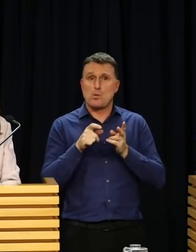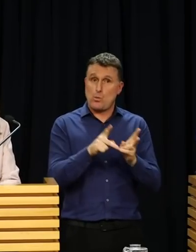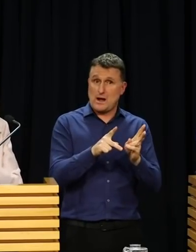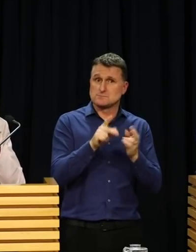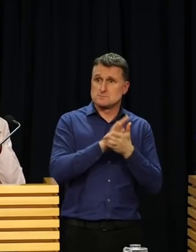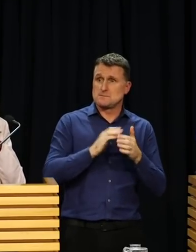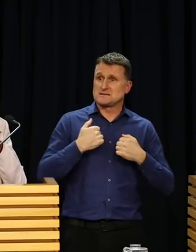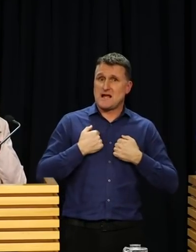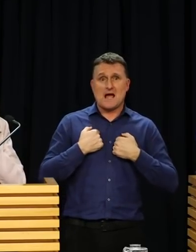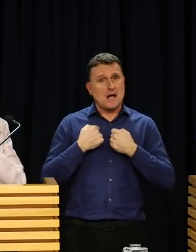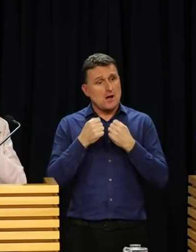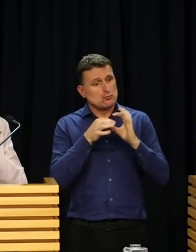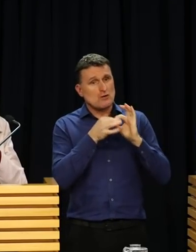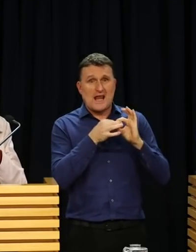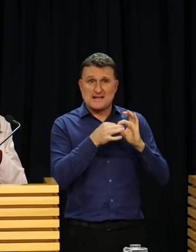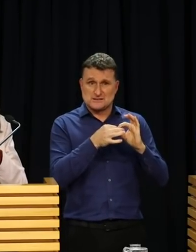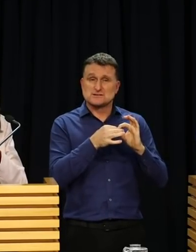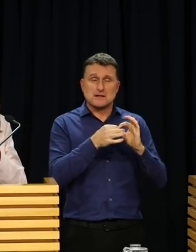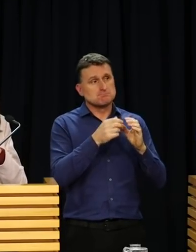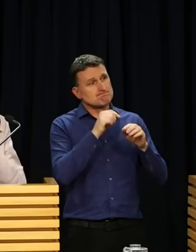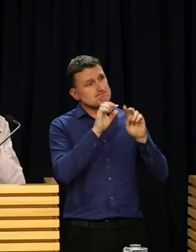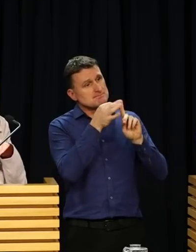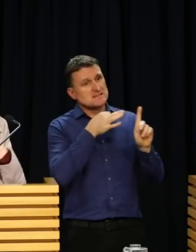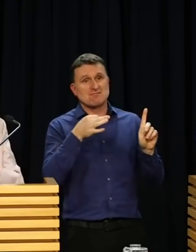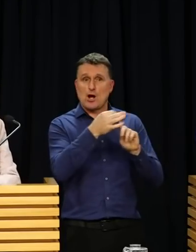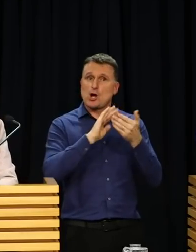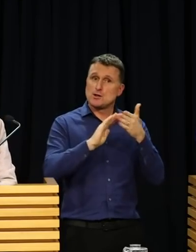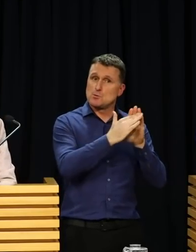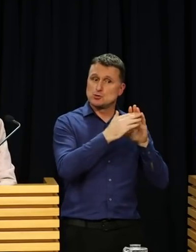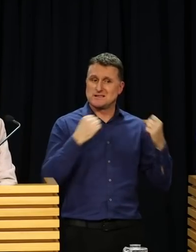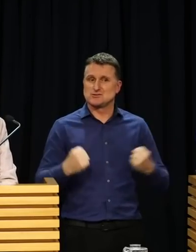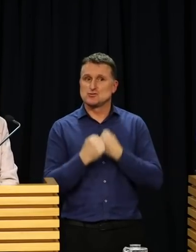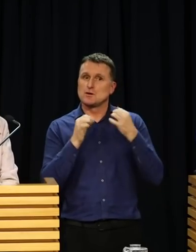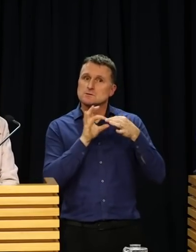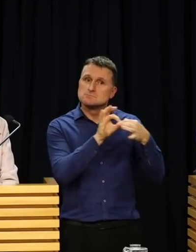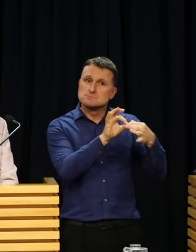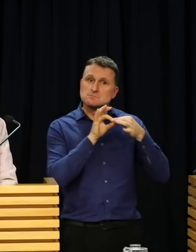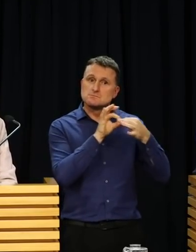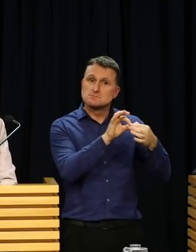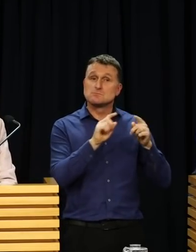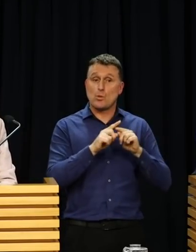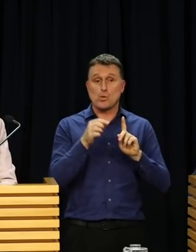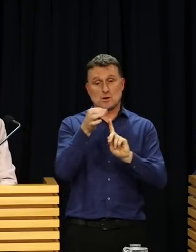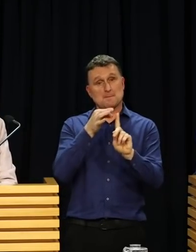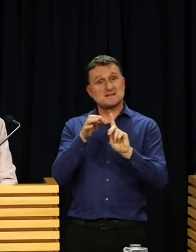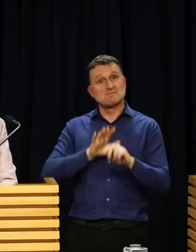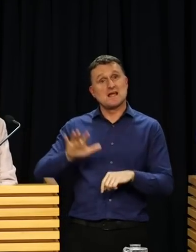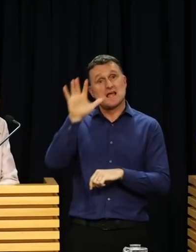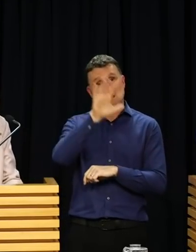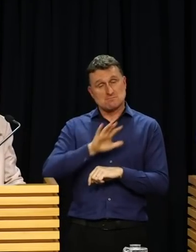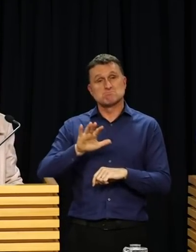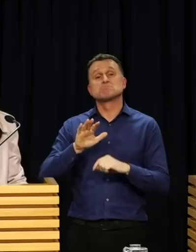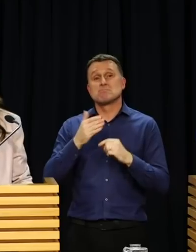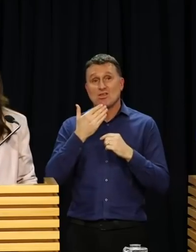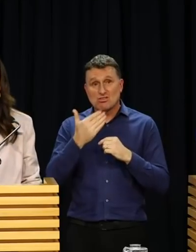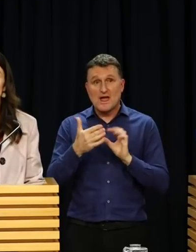our relationship with our Pacific communities in Aotearoa, New Zealand, and our broader Pacific neighbours in the region. Thank you.